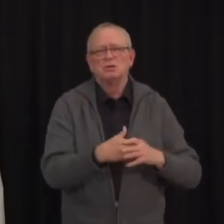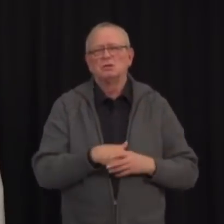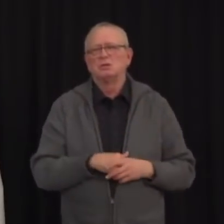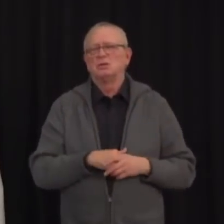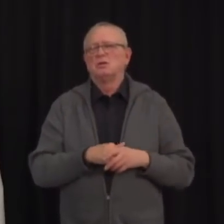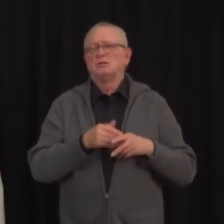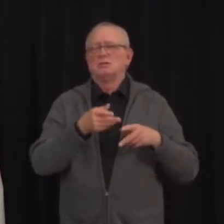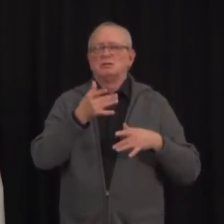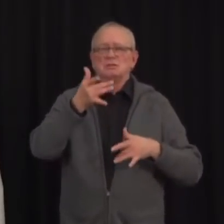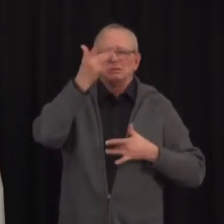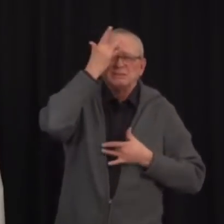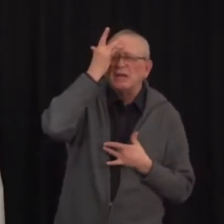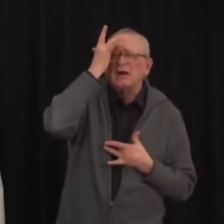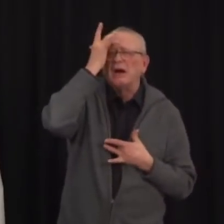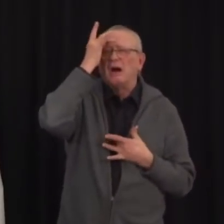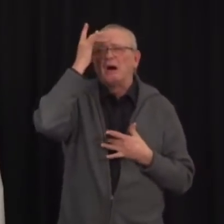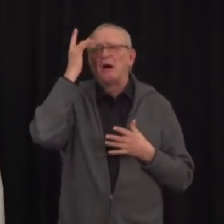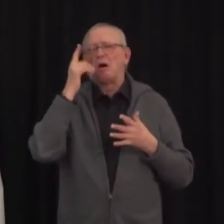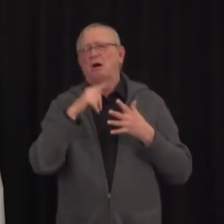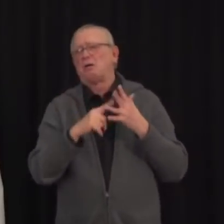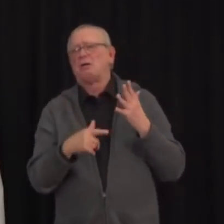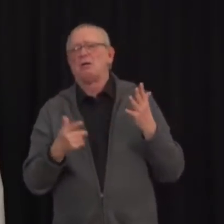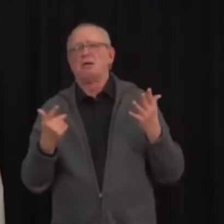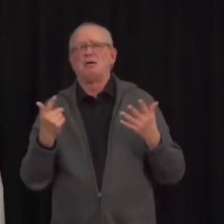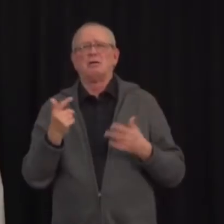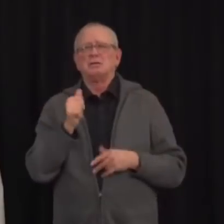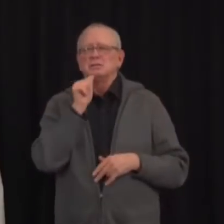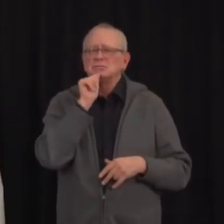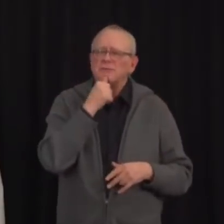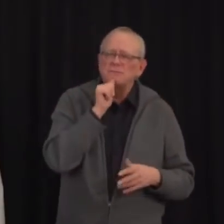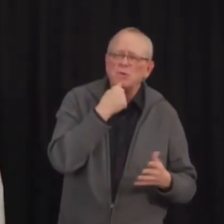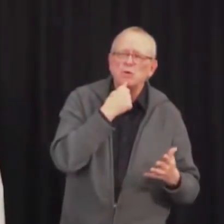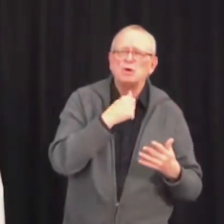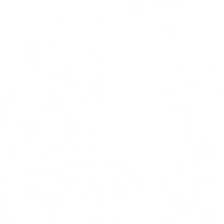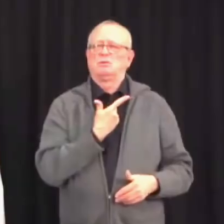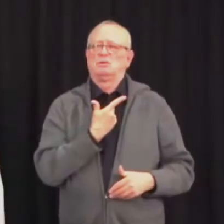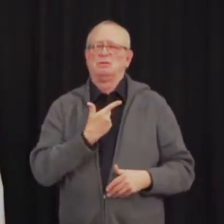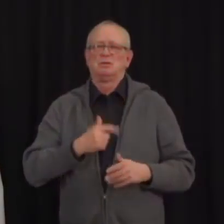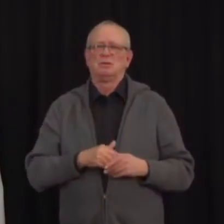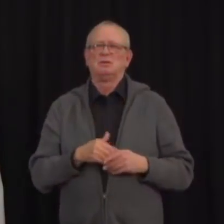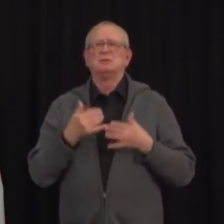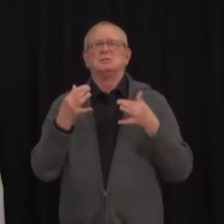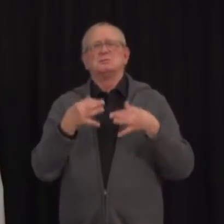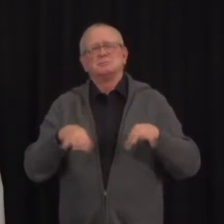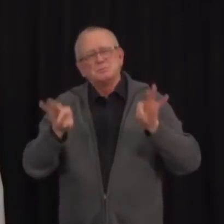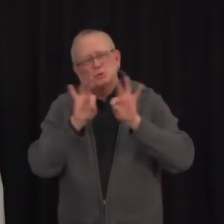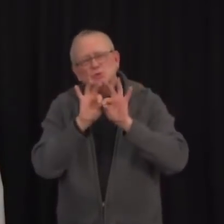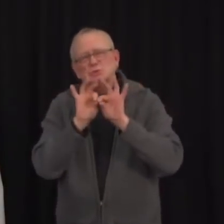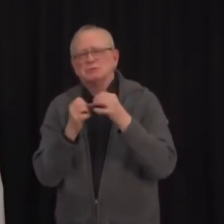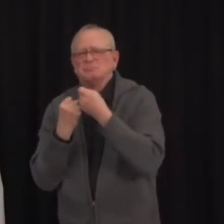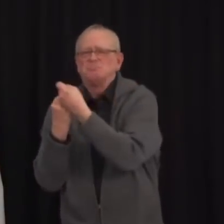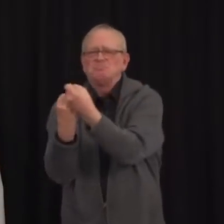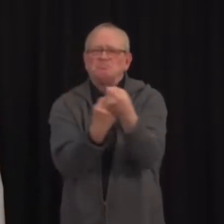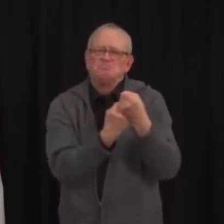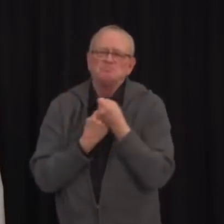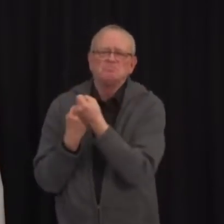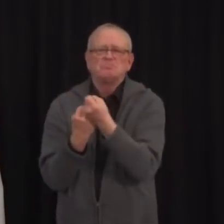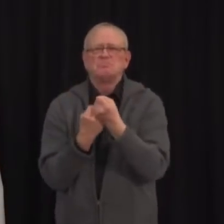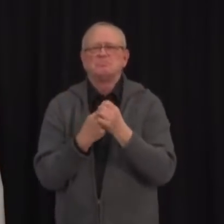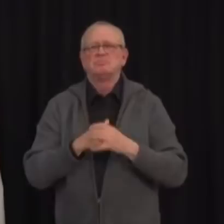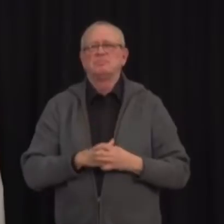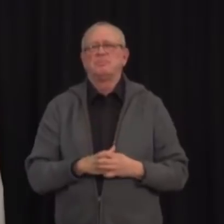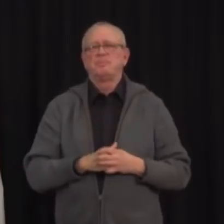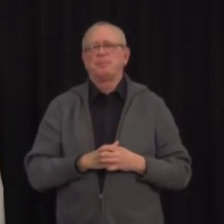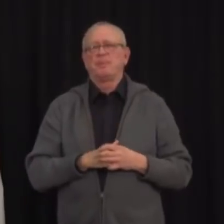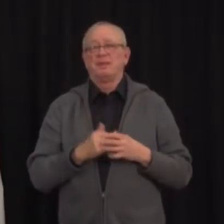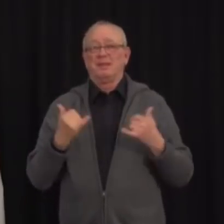been impacted by the restrictions we have used to prevent spread. In schools, there are currently active alerts